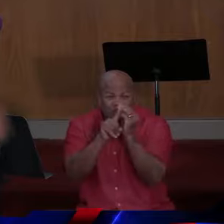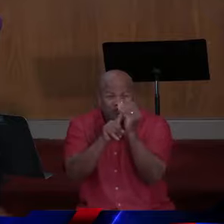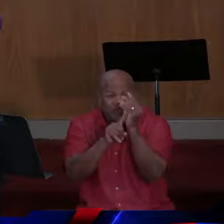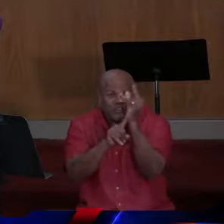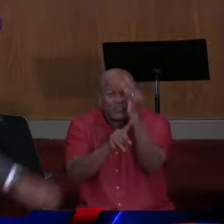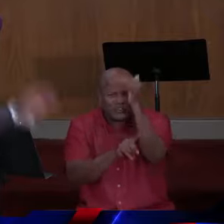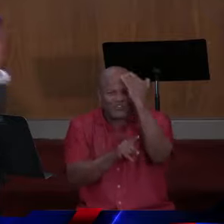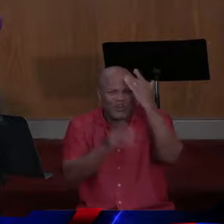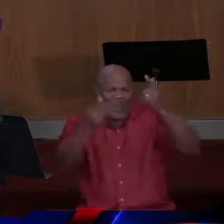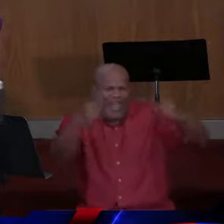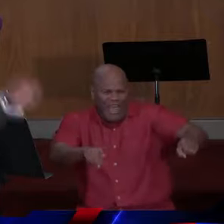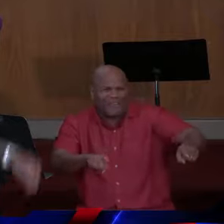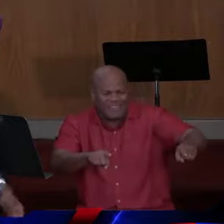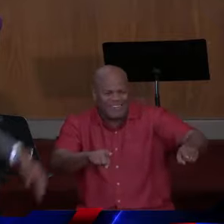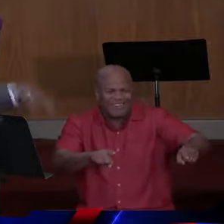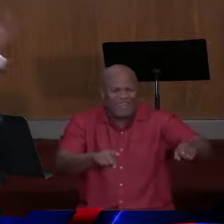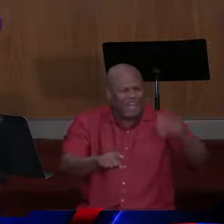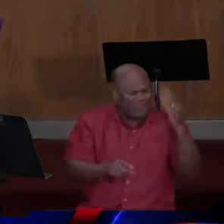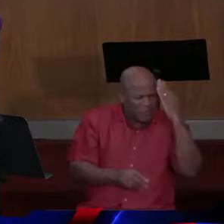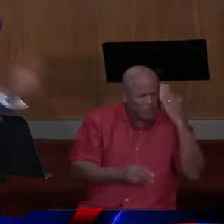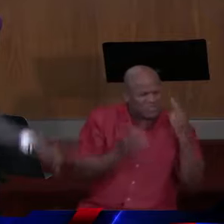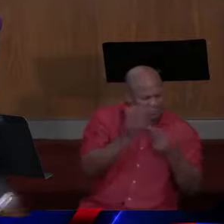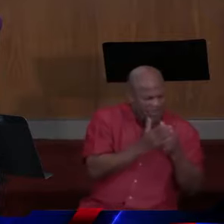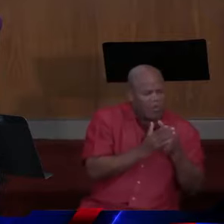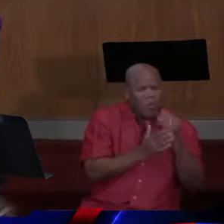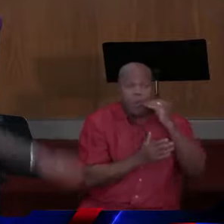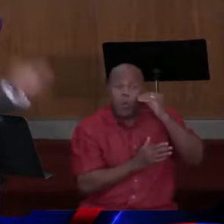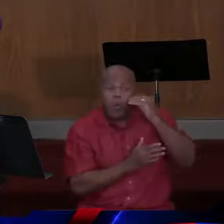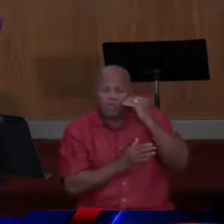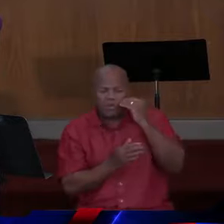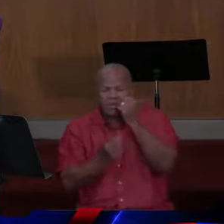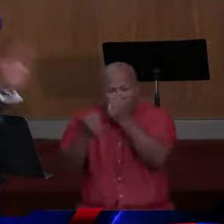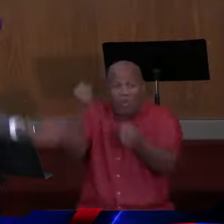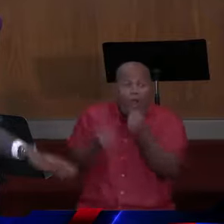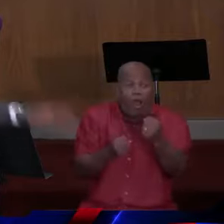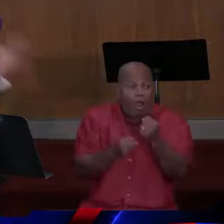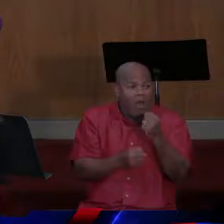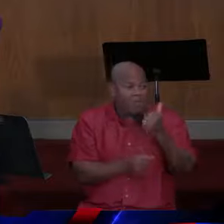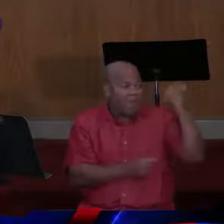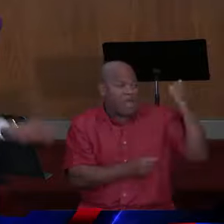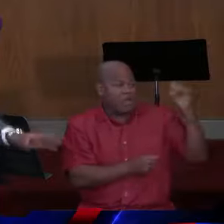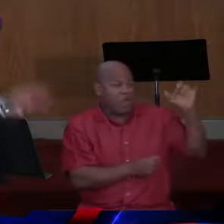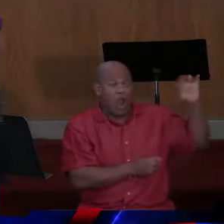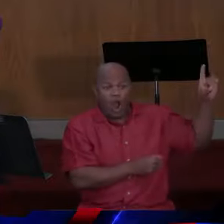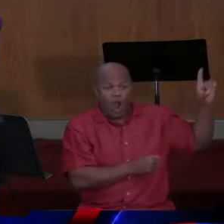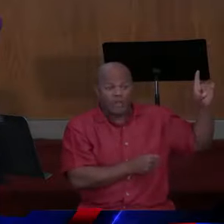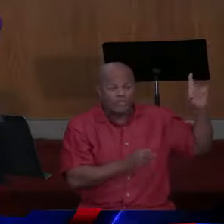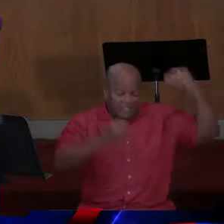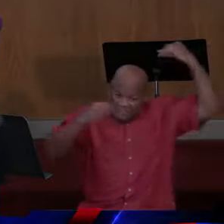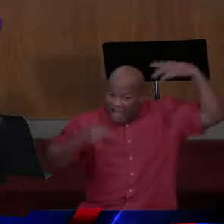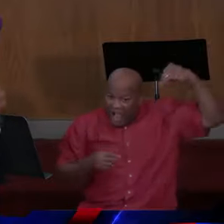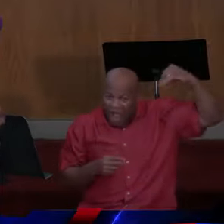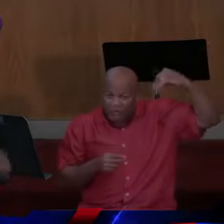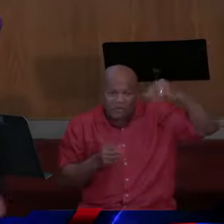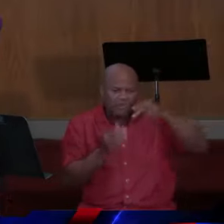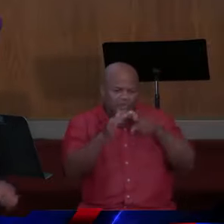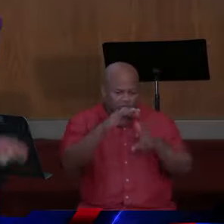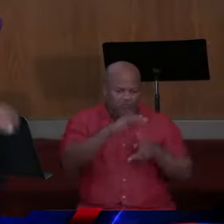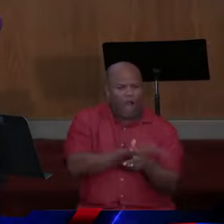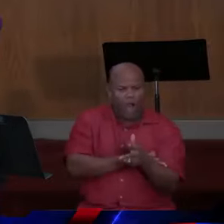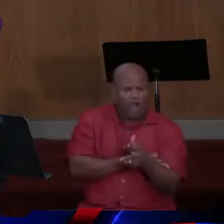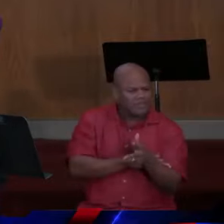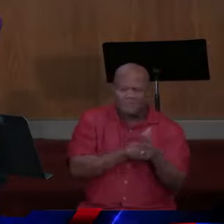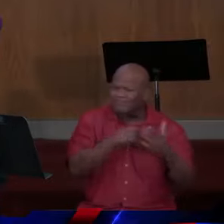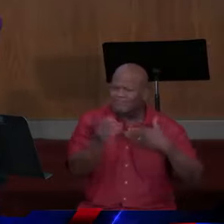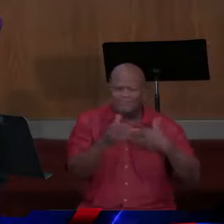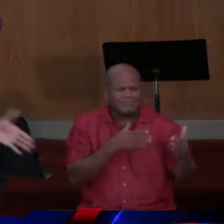I can worship at home. I worship in the car. I worship in the backyard. I worship in the shower, the garage, wheresoever I am, I worship.